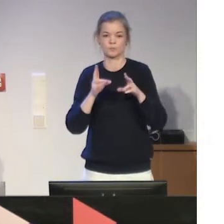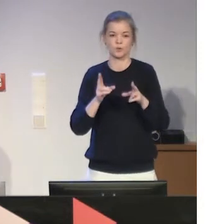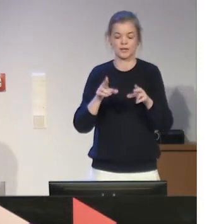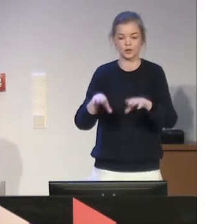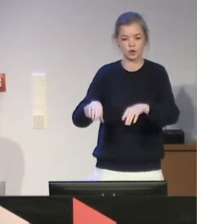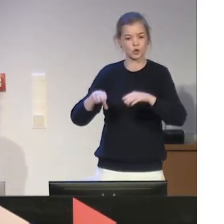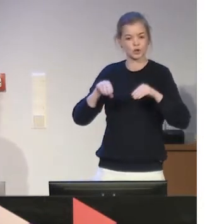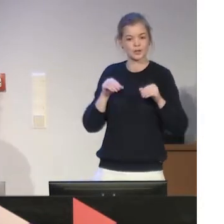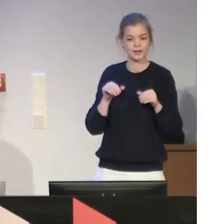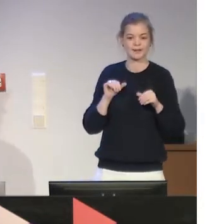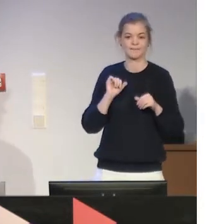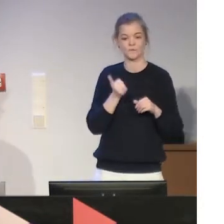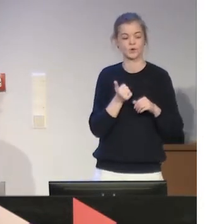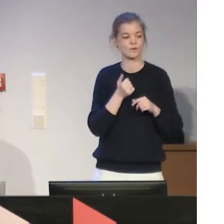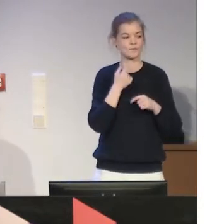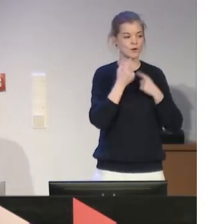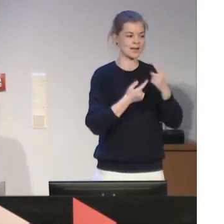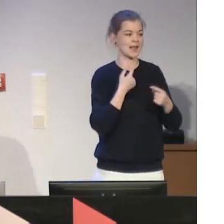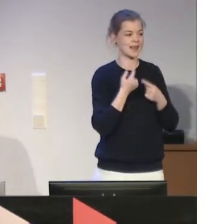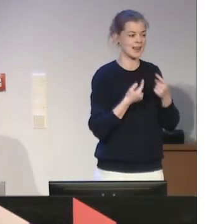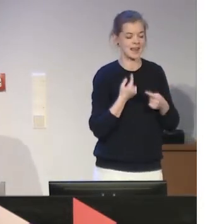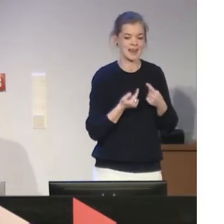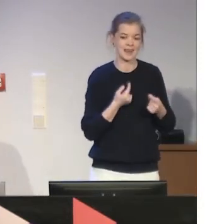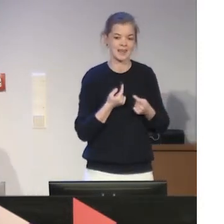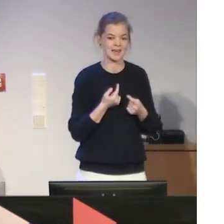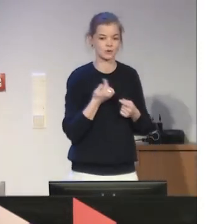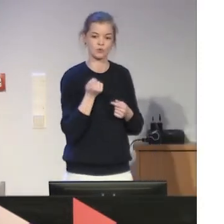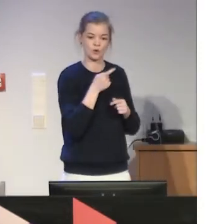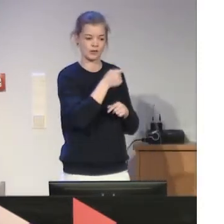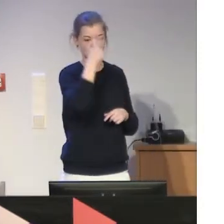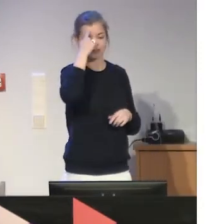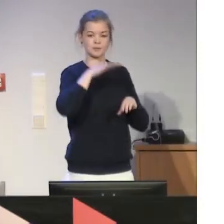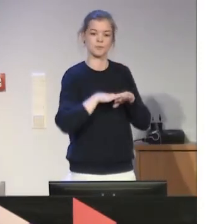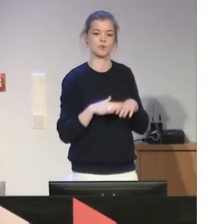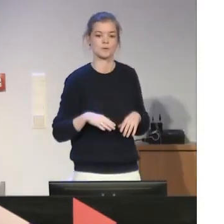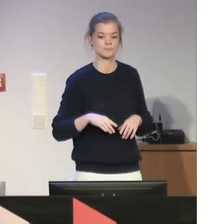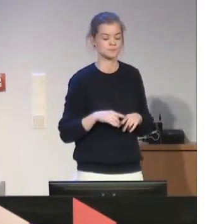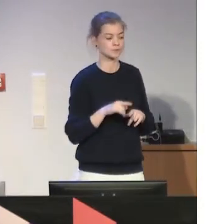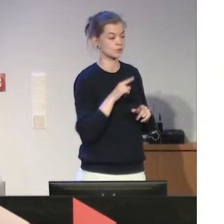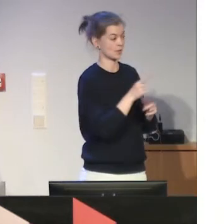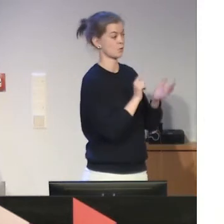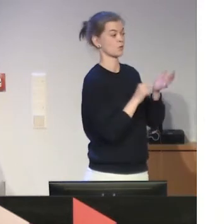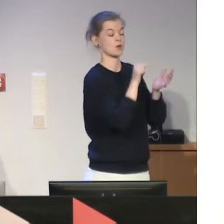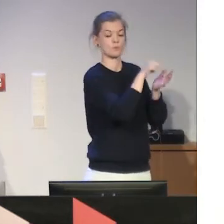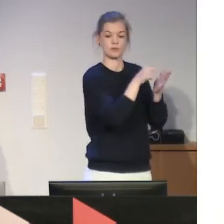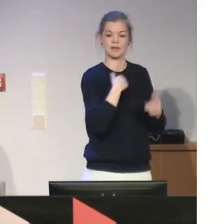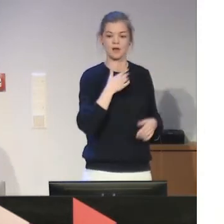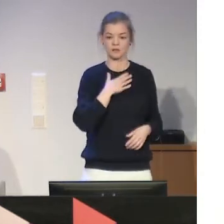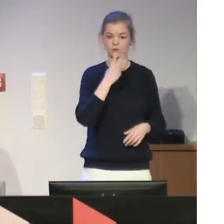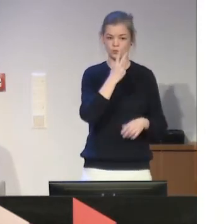the way he was using a blanket, for example, to tell me different things.